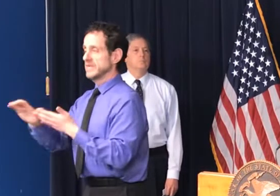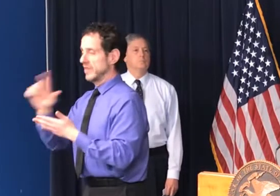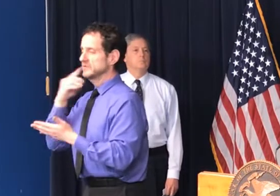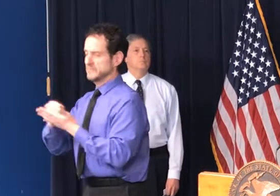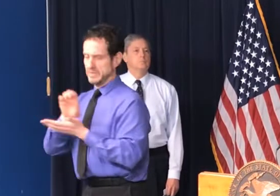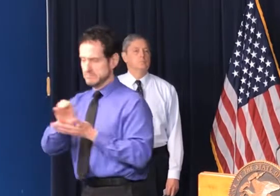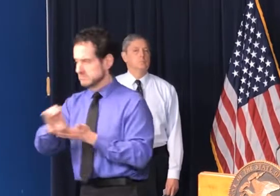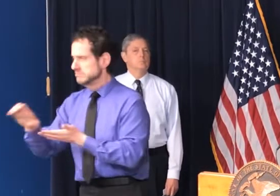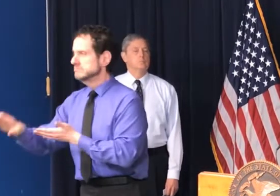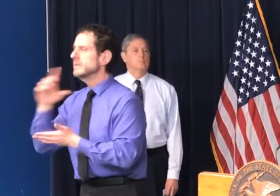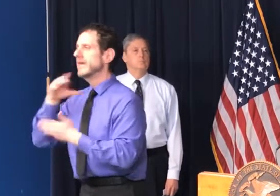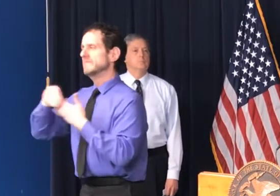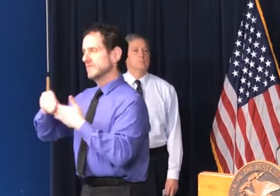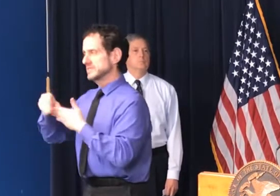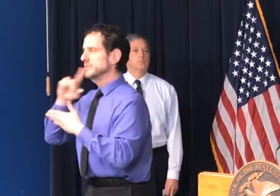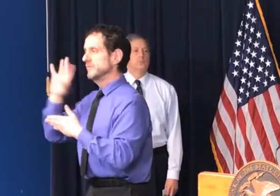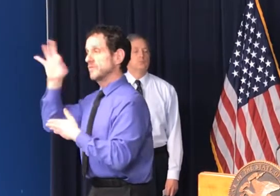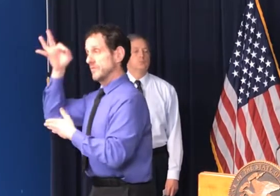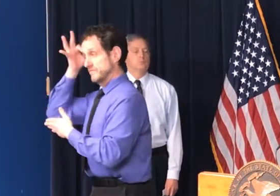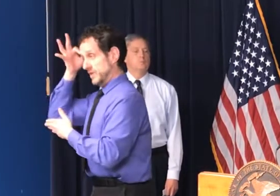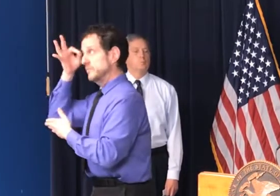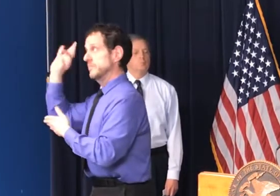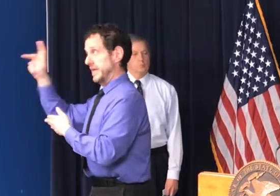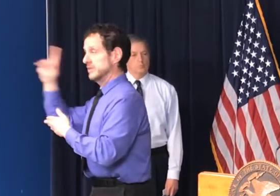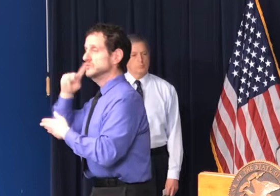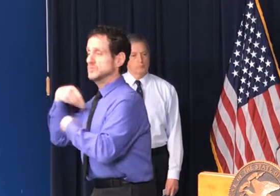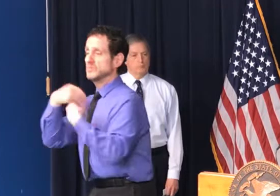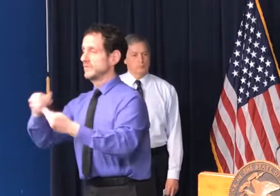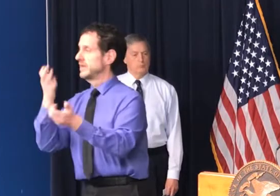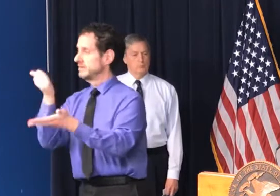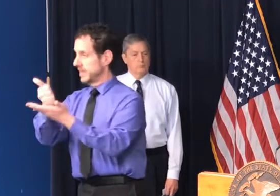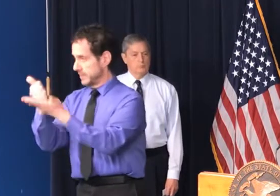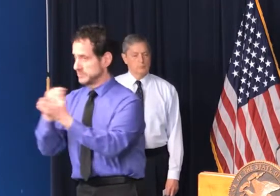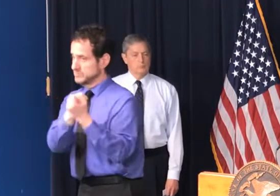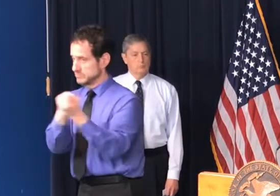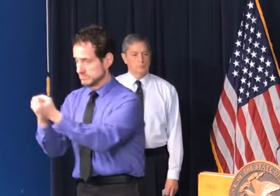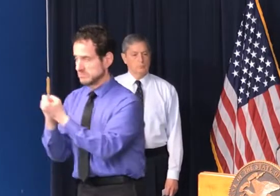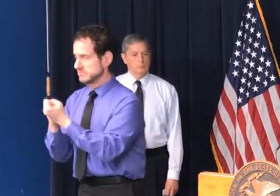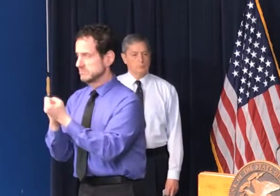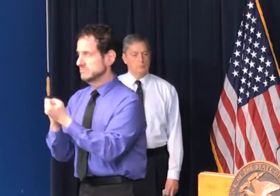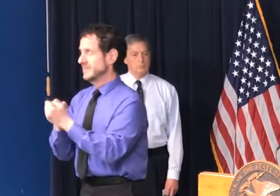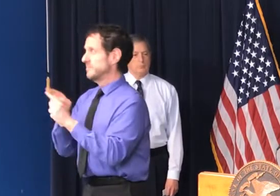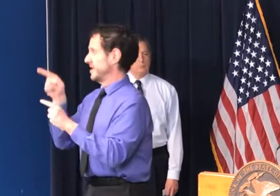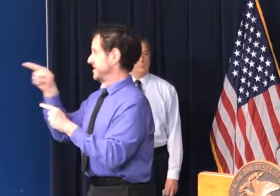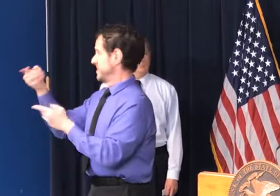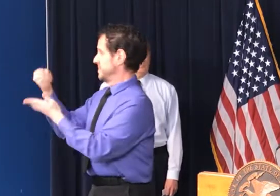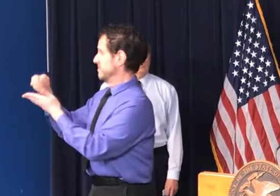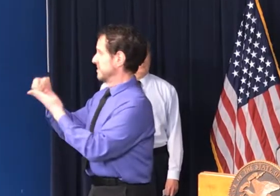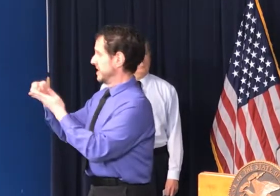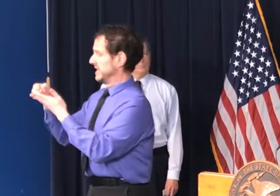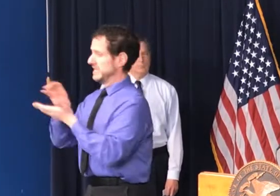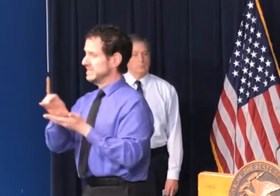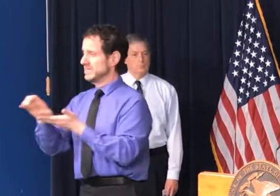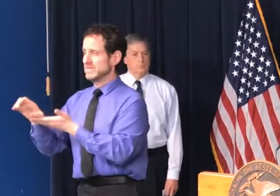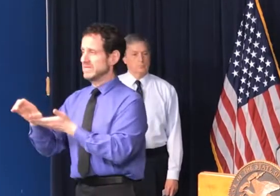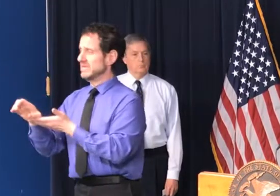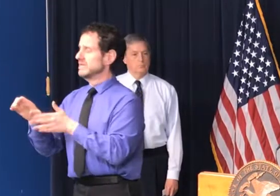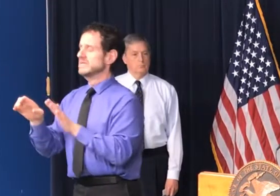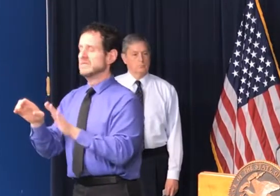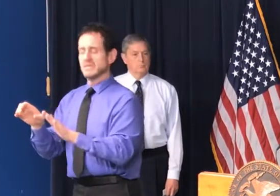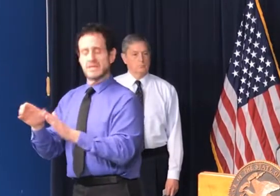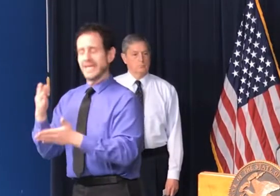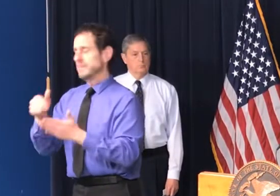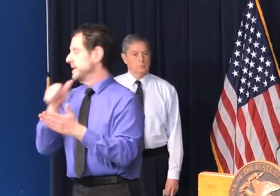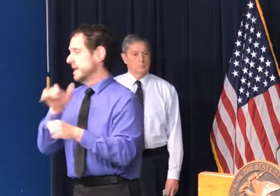increased flexibility for the Federal Reserve to provide assistance. But I fear it may not be enough if we do not